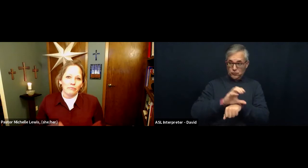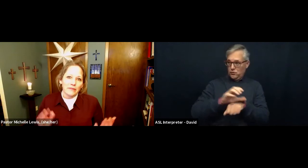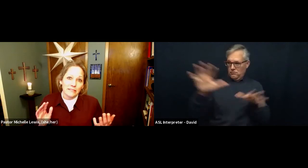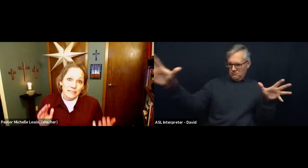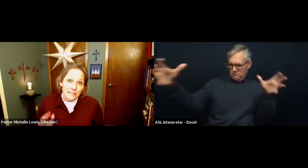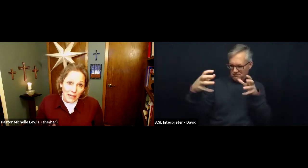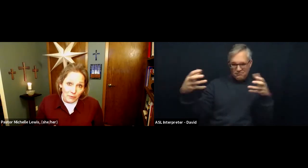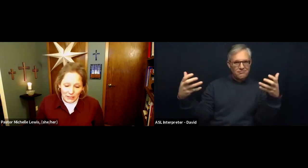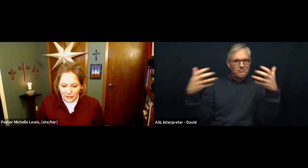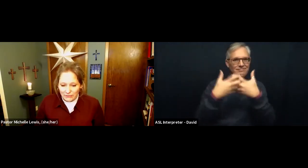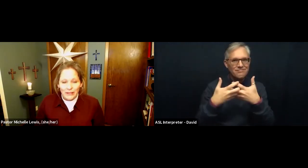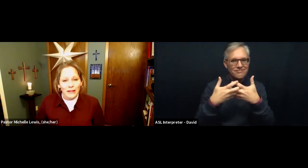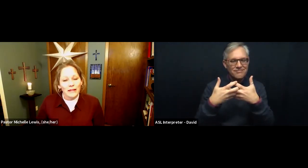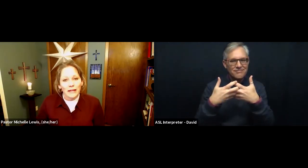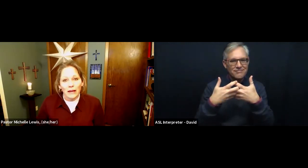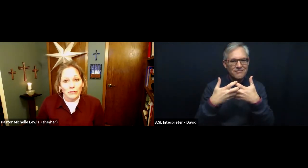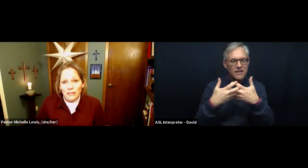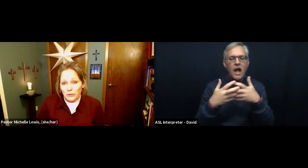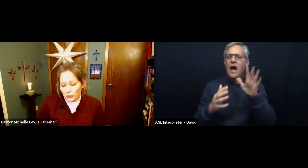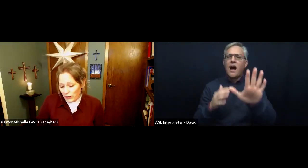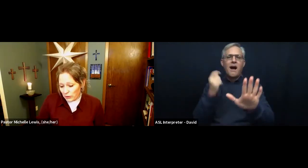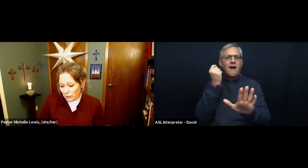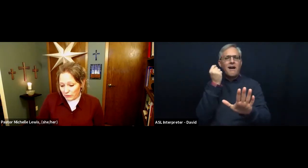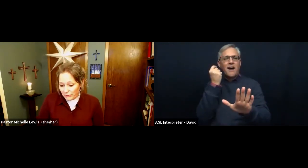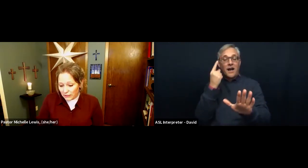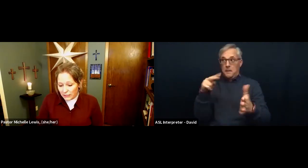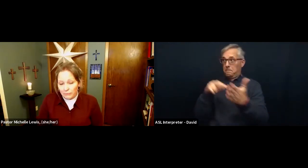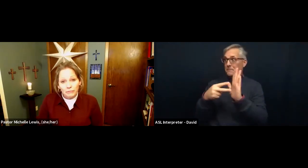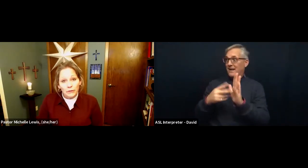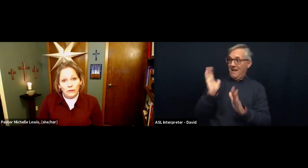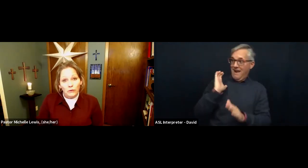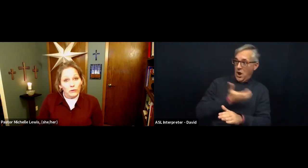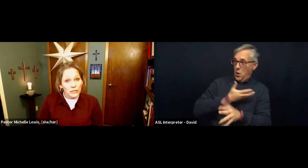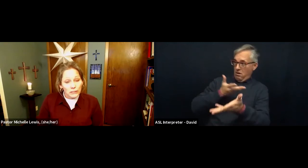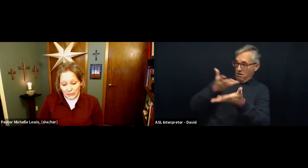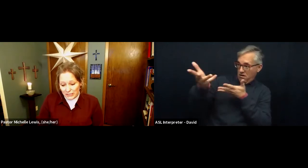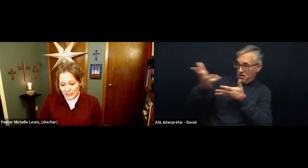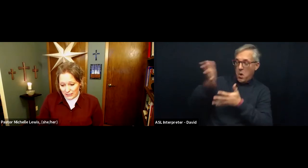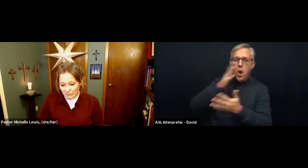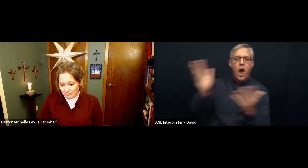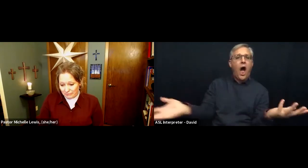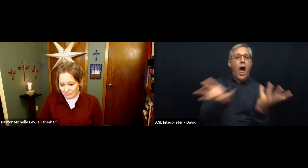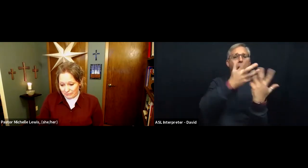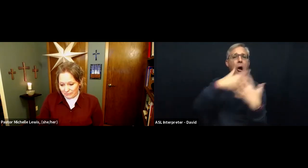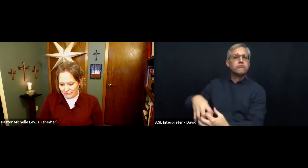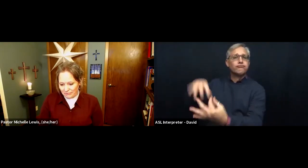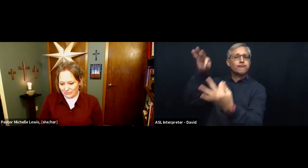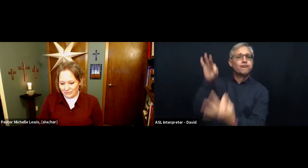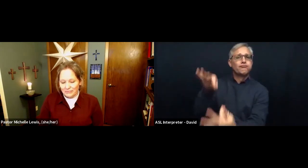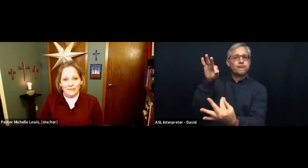Now, that does not mean that everything we try will go perfectly or that it'll be easy.